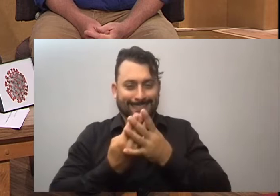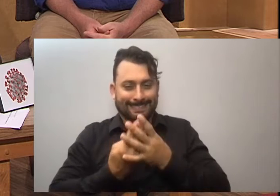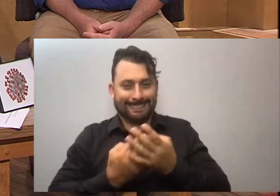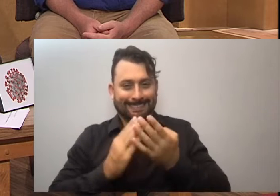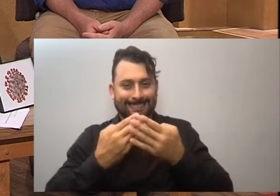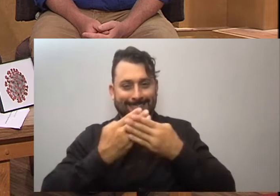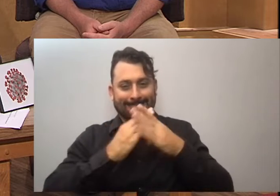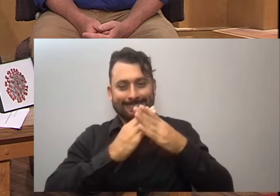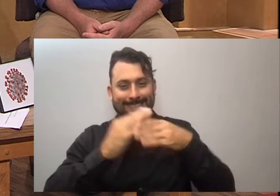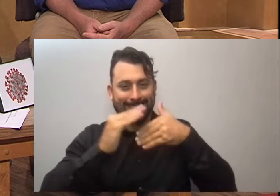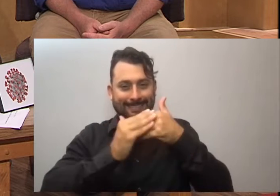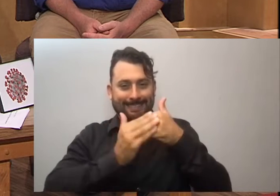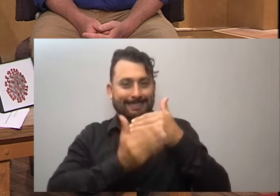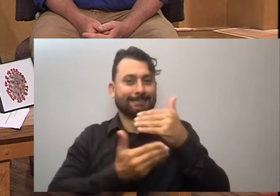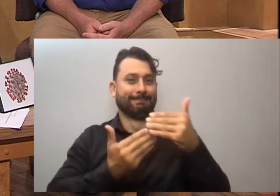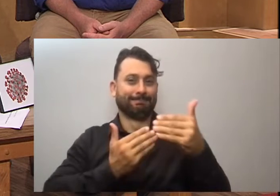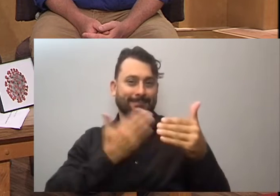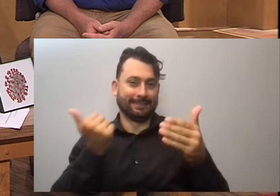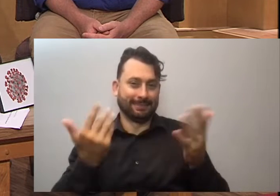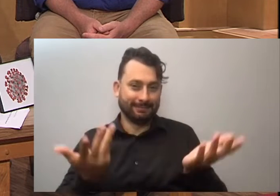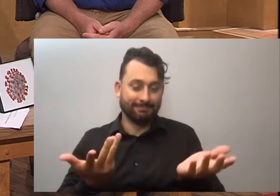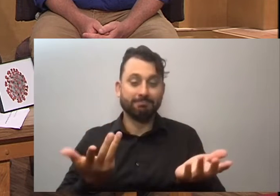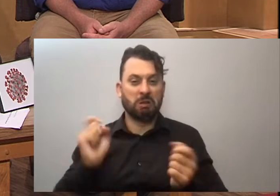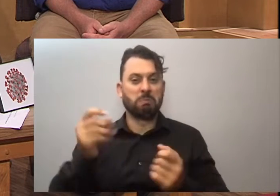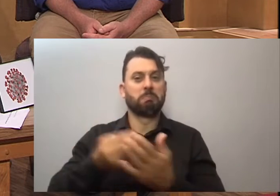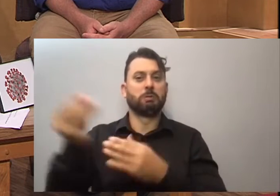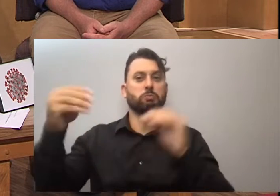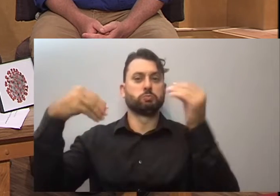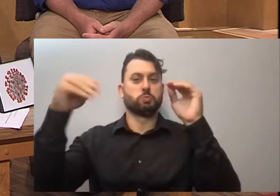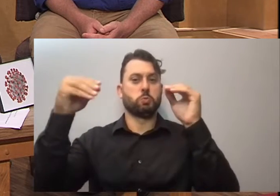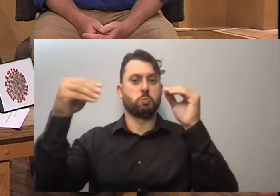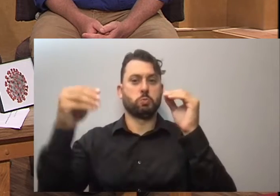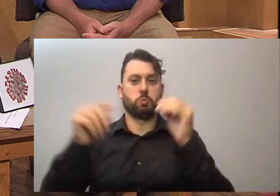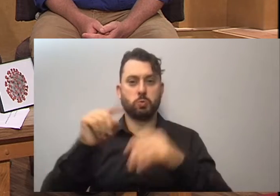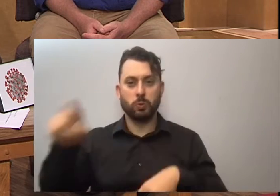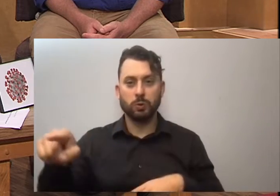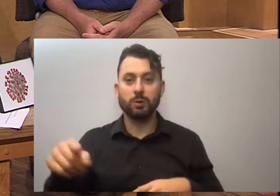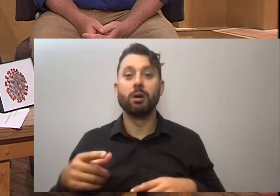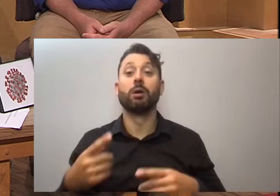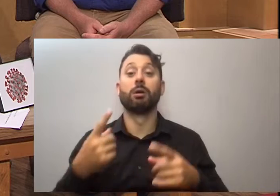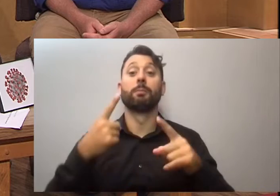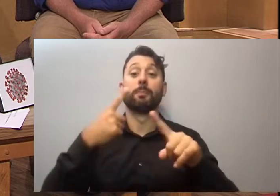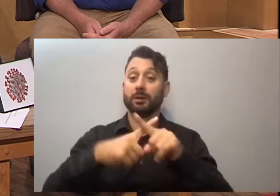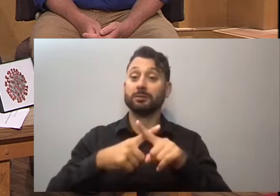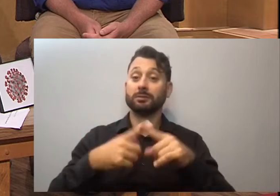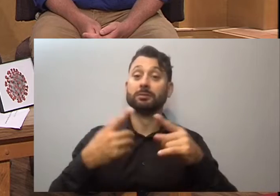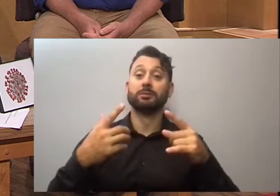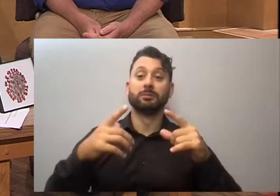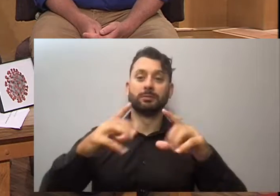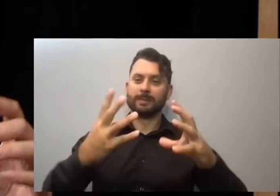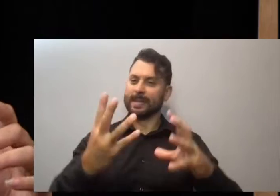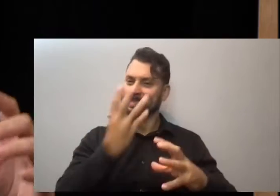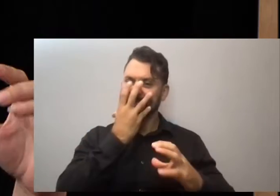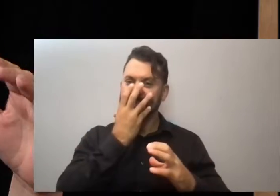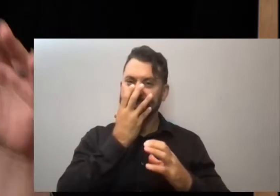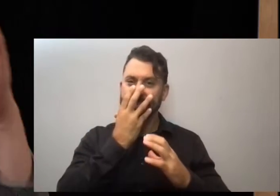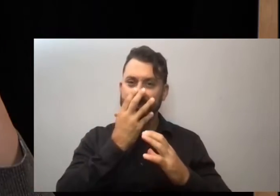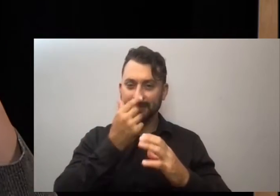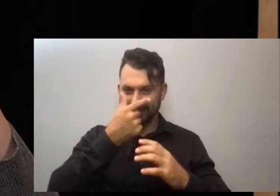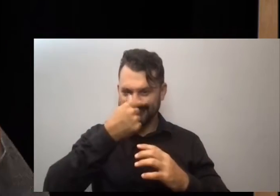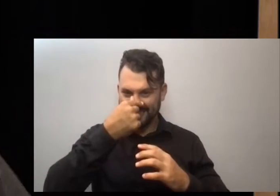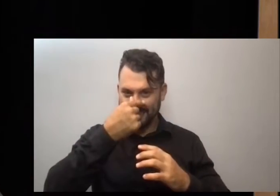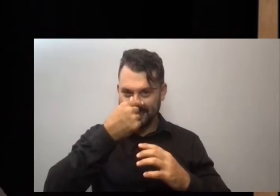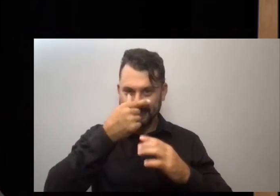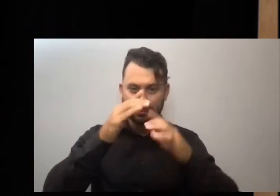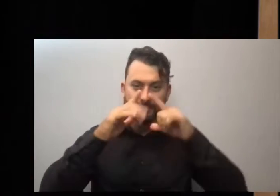have some sort of thing on the nose so that it can form better to your nose, because that's really helpful too, because you want your mask